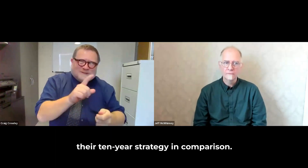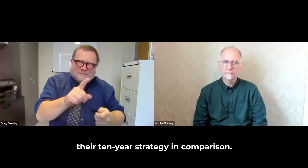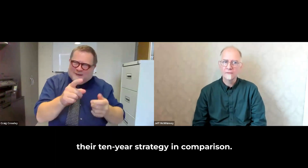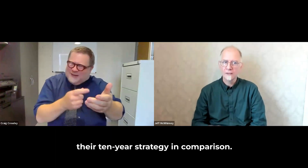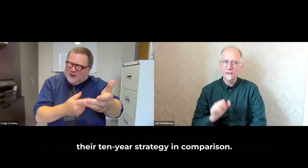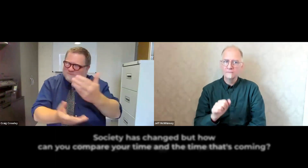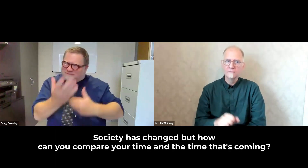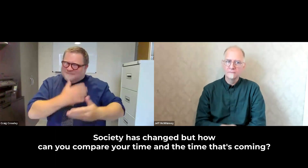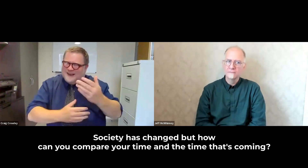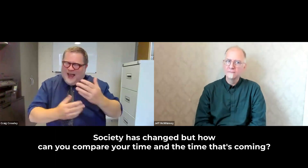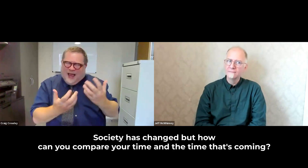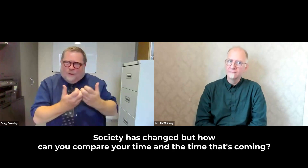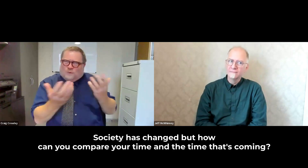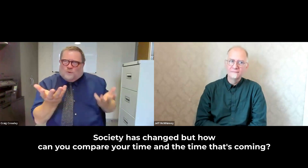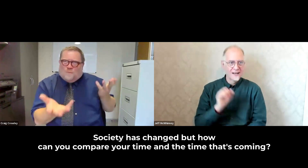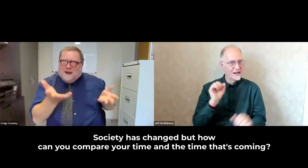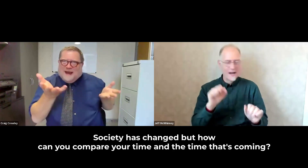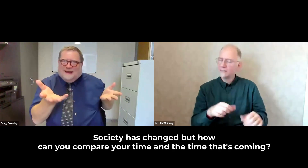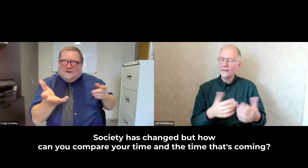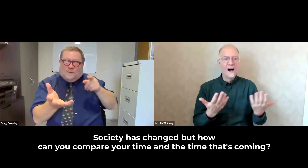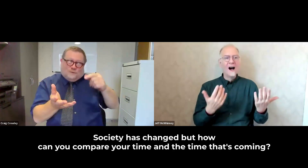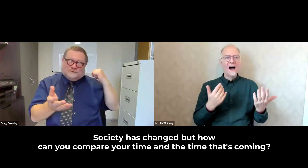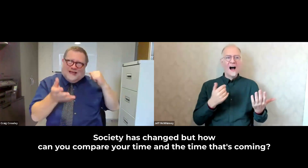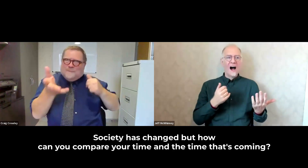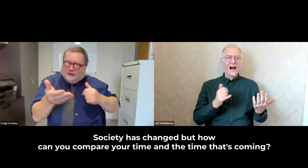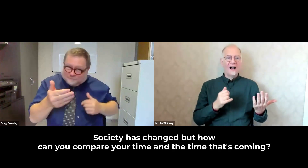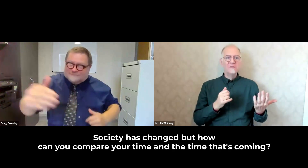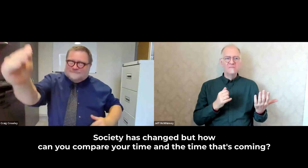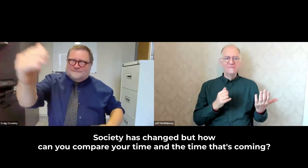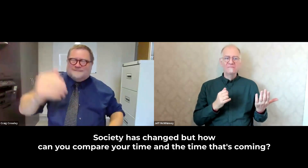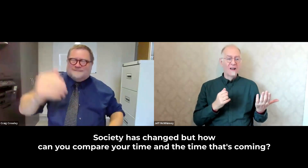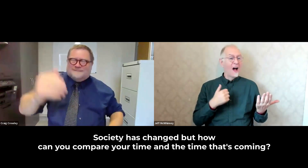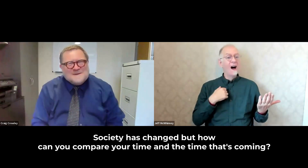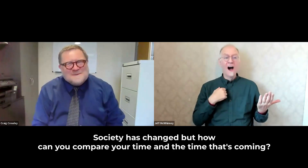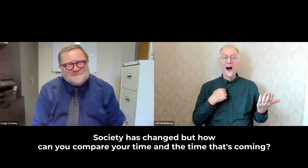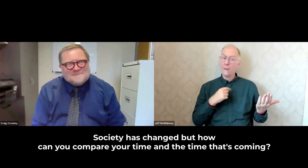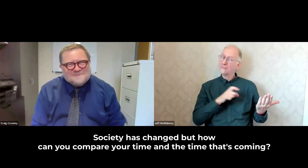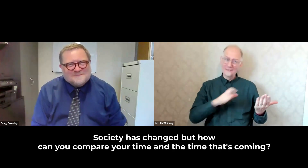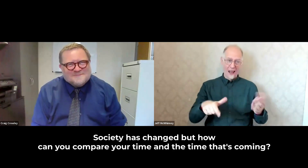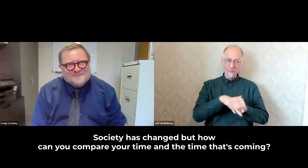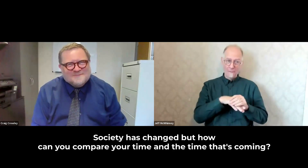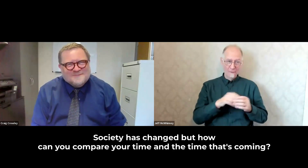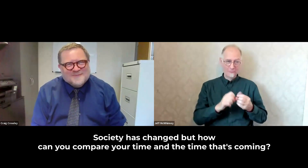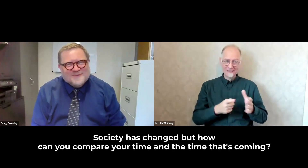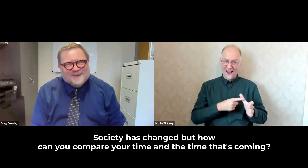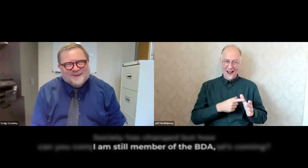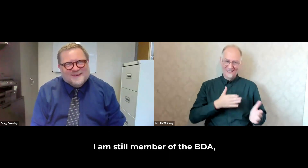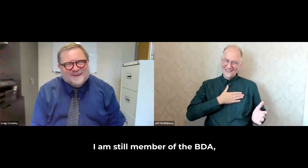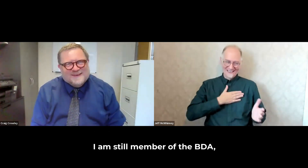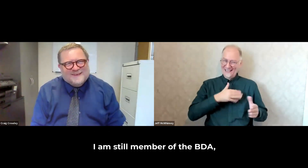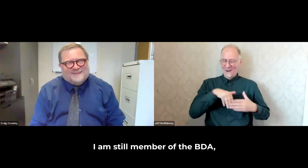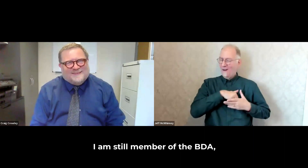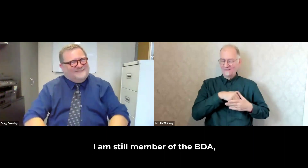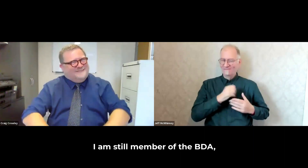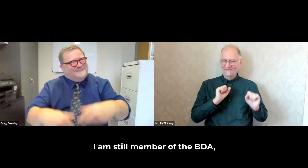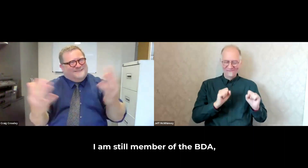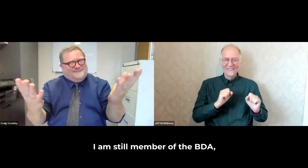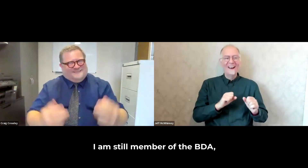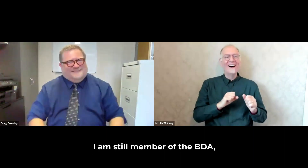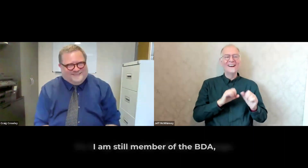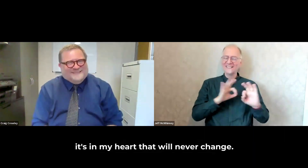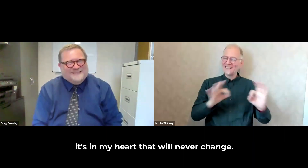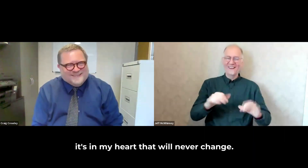In comparison, yes, society's changed, but how can you compare your time and the time that's coming? I am still a member